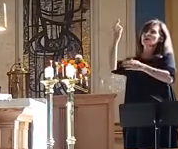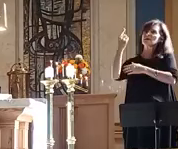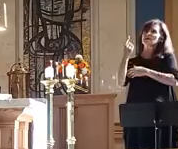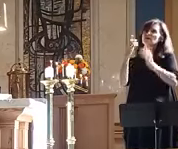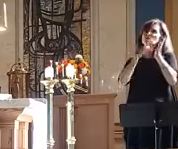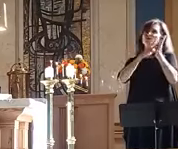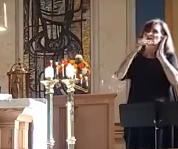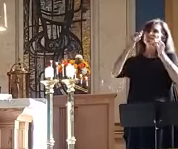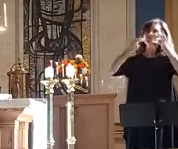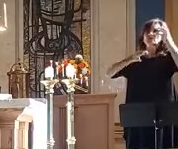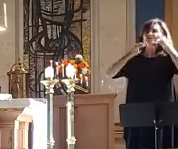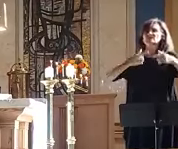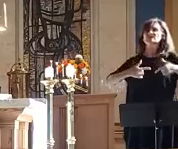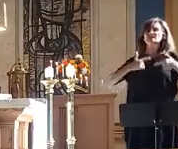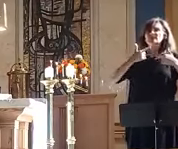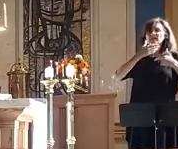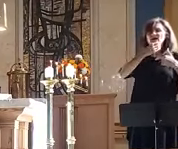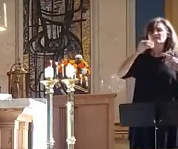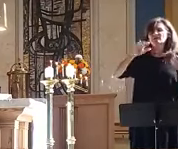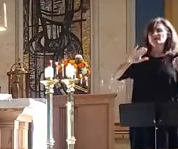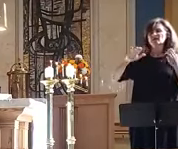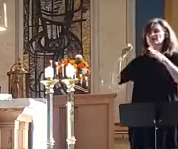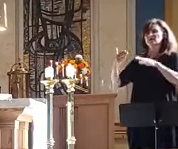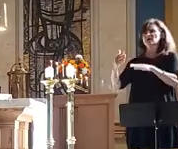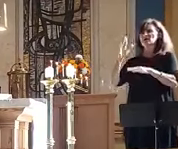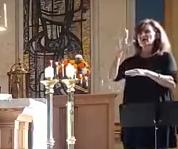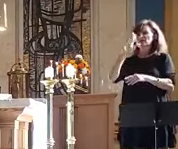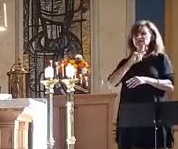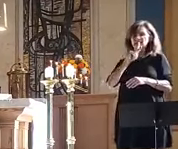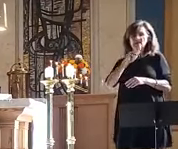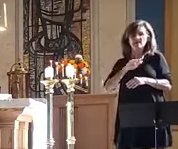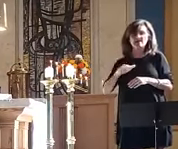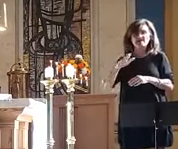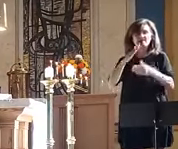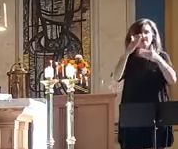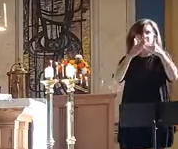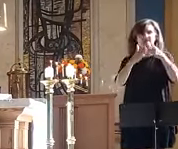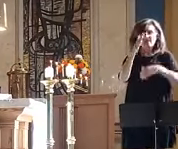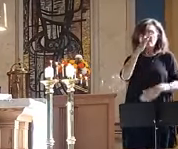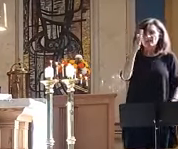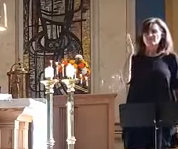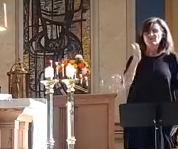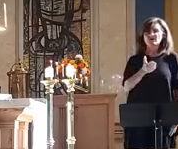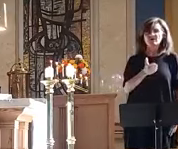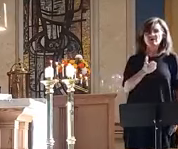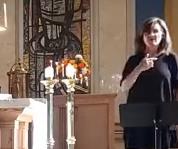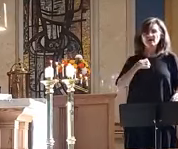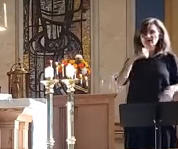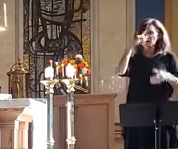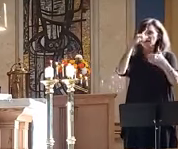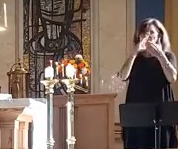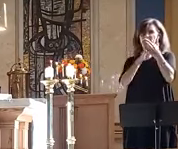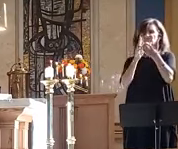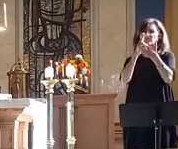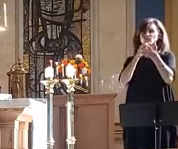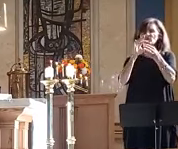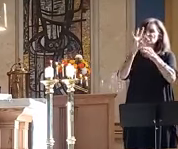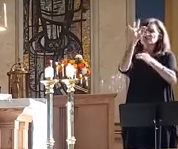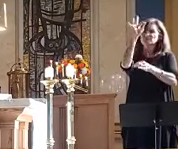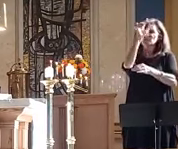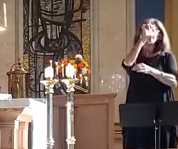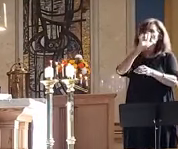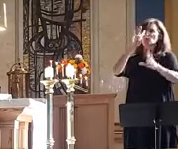come again in glory to judge the living and the dead. His kingdom will have no end. I believe in the Holy